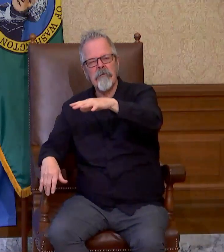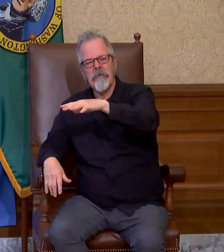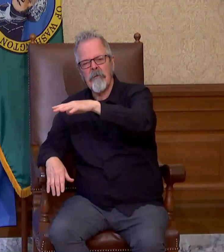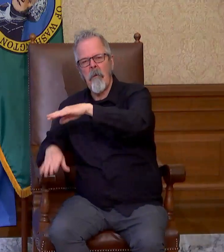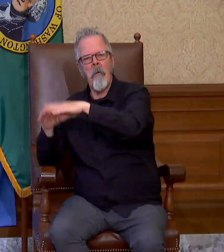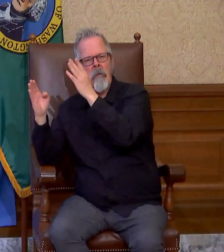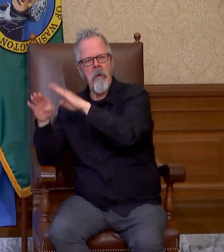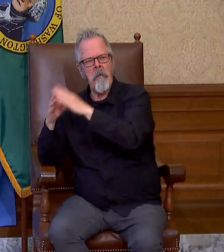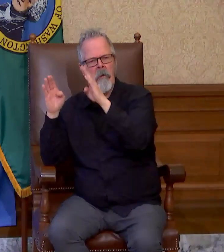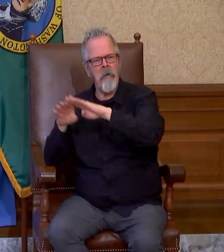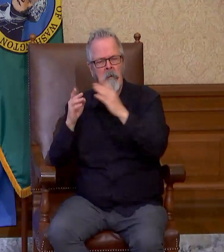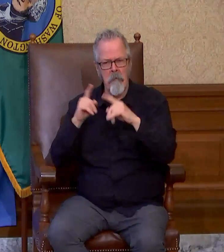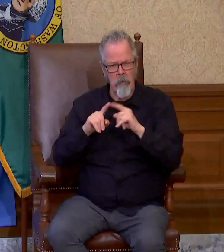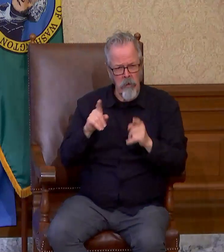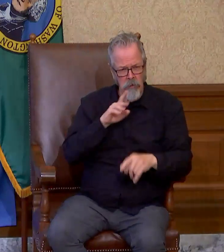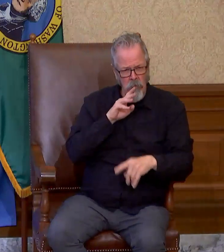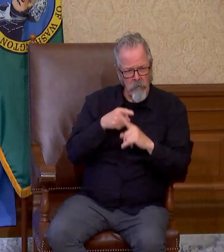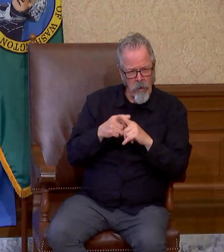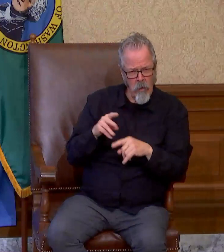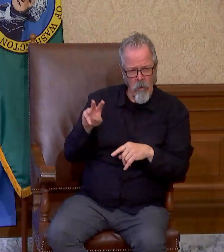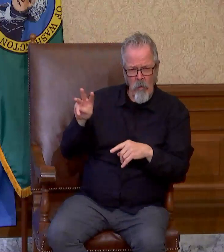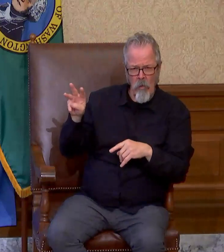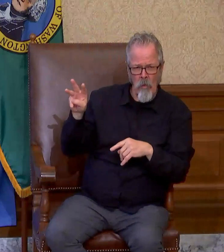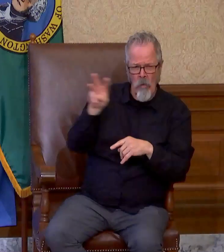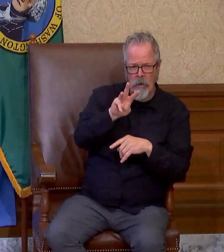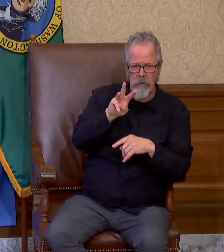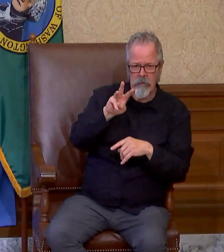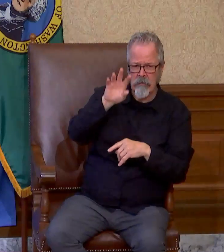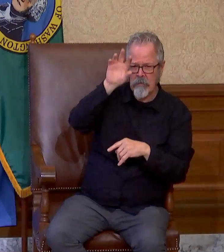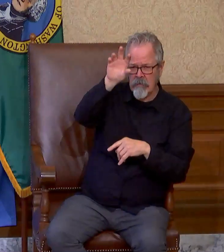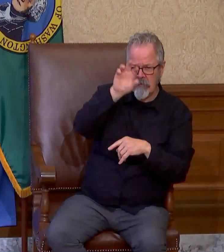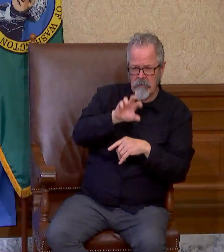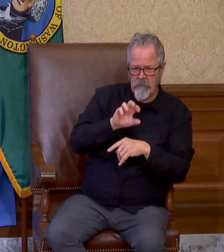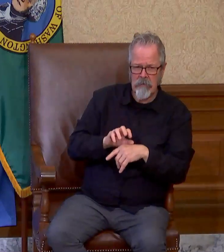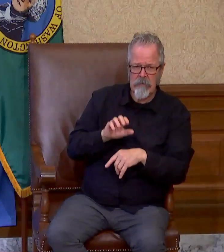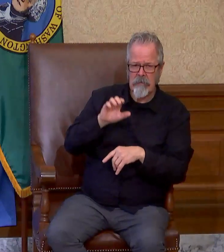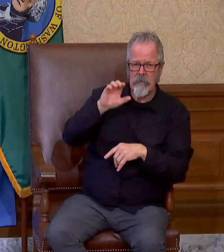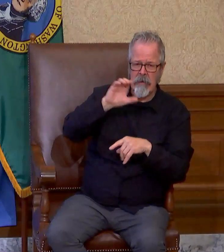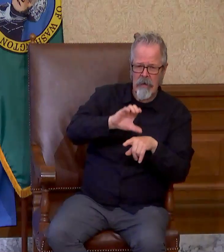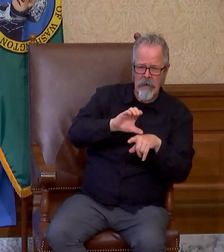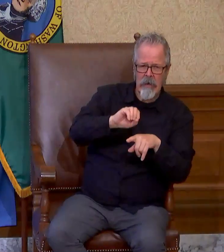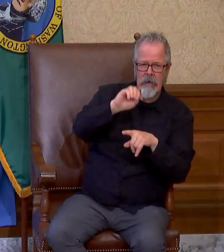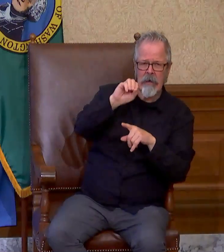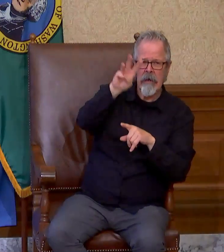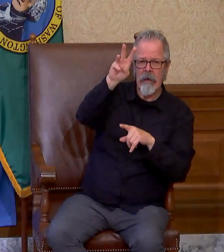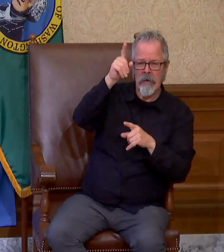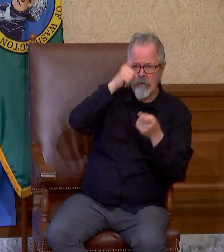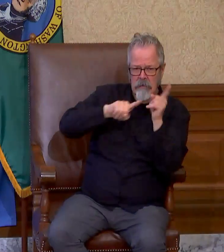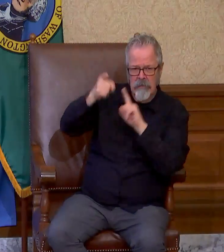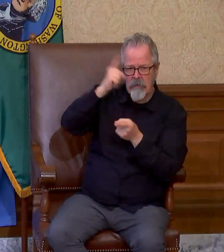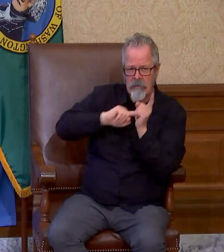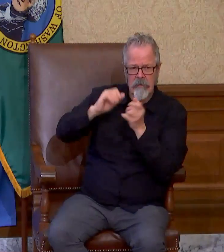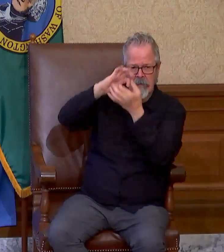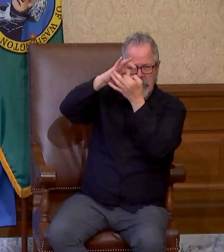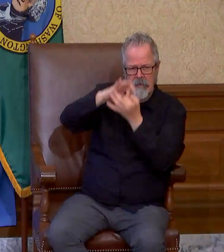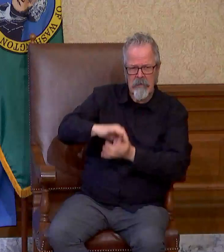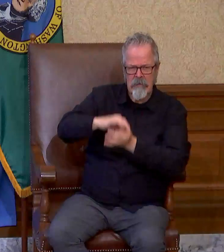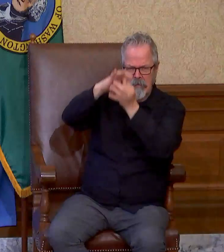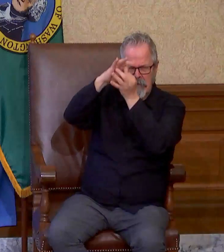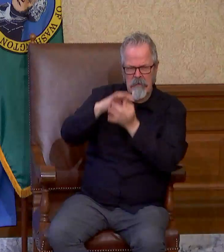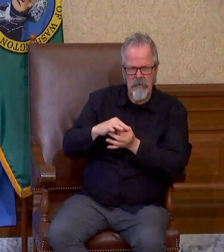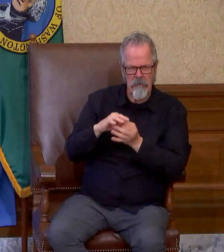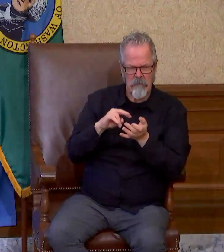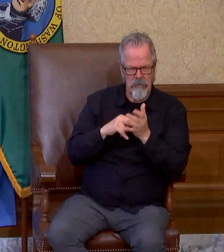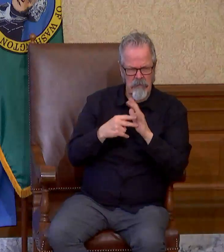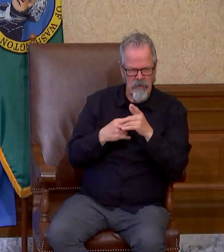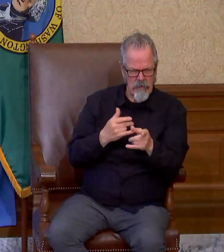is doing their own thing? Well, it's more of an agreement to communicate than a pact for some common